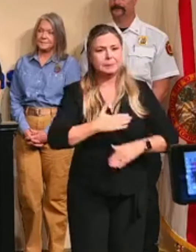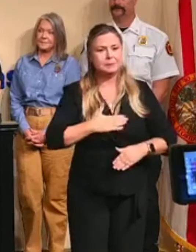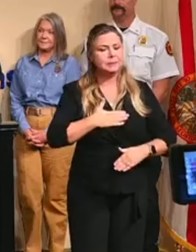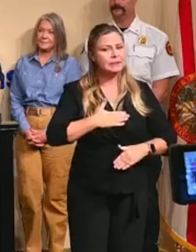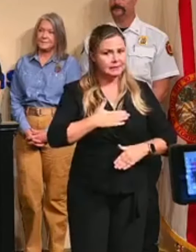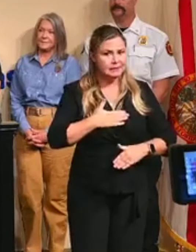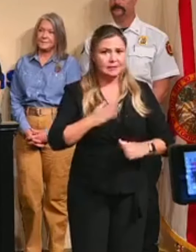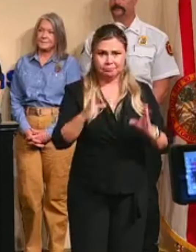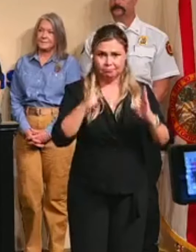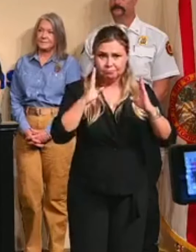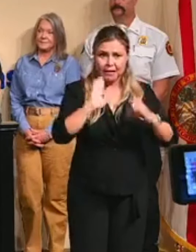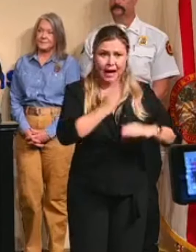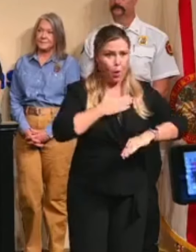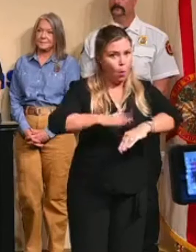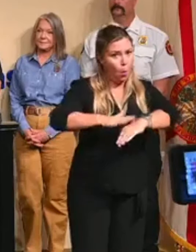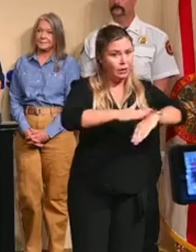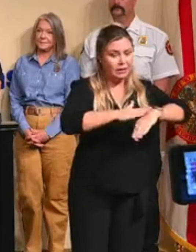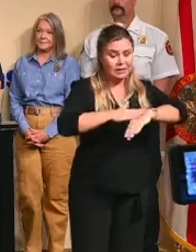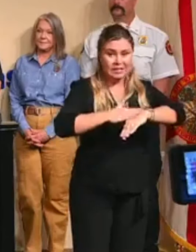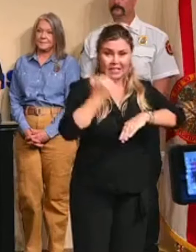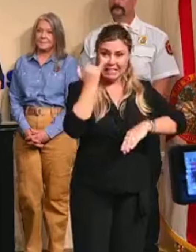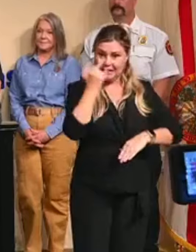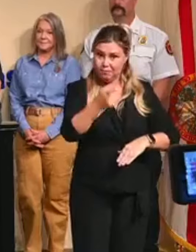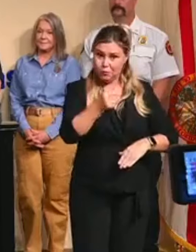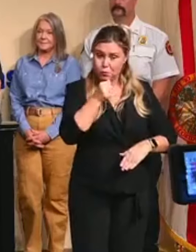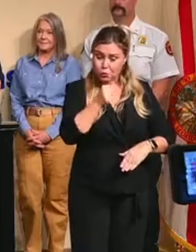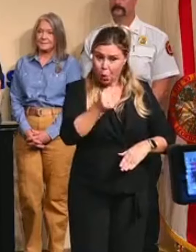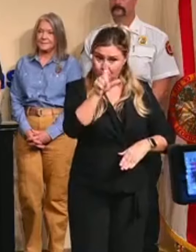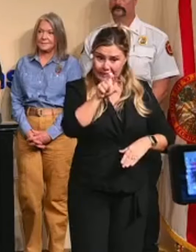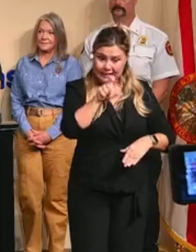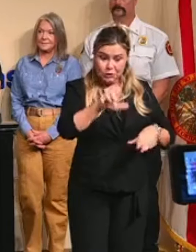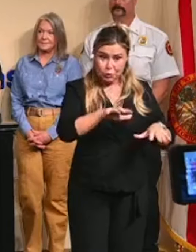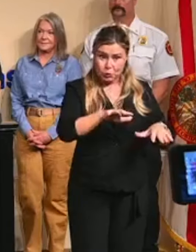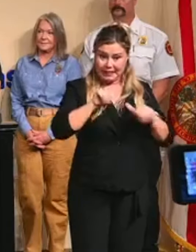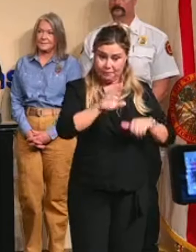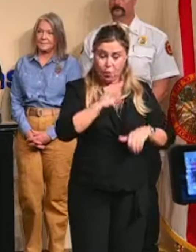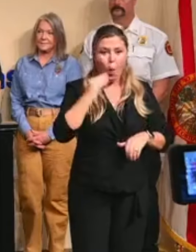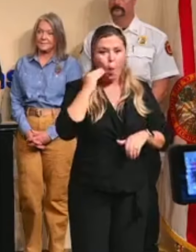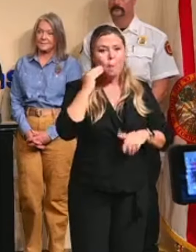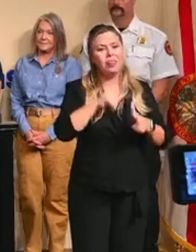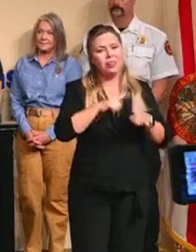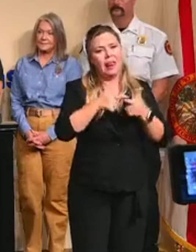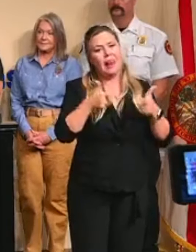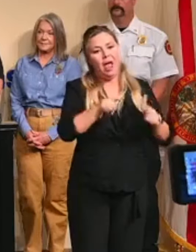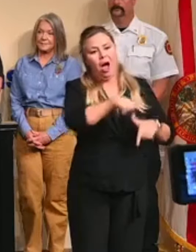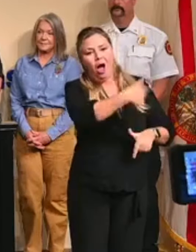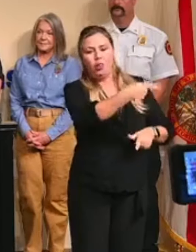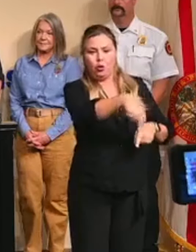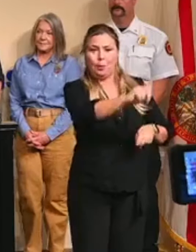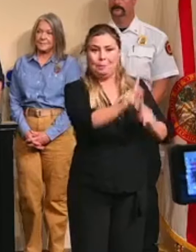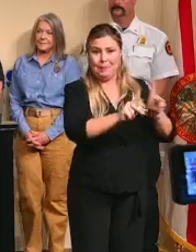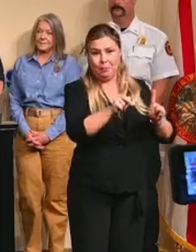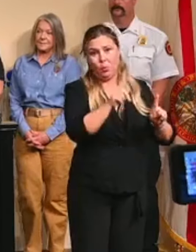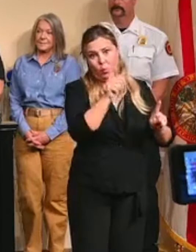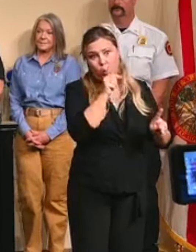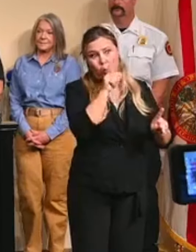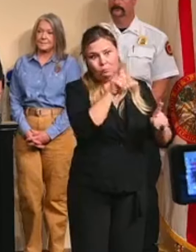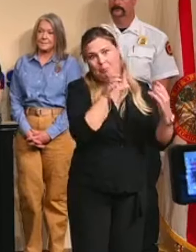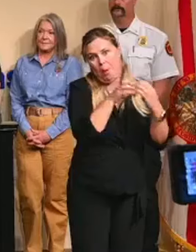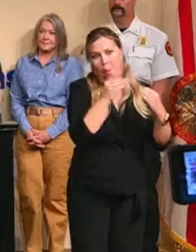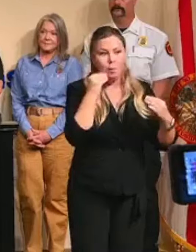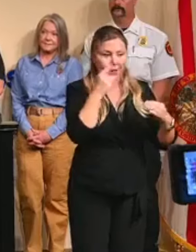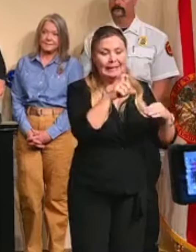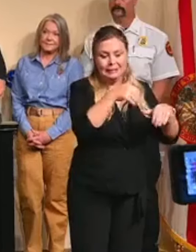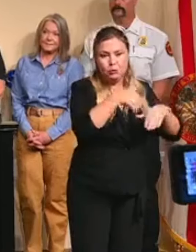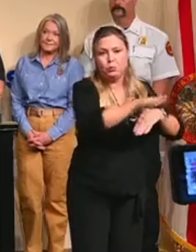please adhere to our warnings. If you don't need to be out of your homes, let these other people that have chose to evacuate ahead of the time schedule to move about the